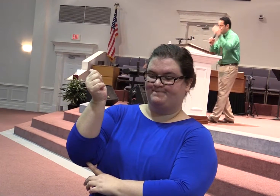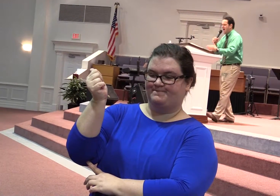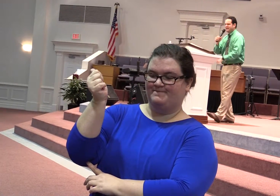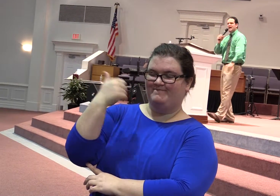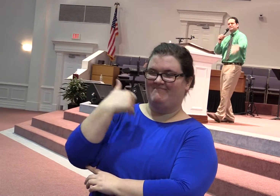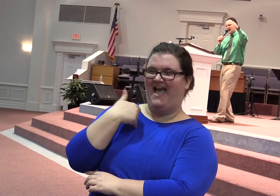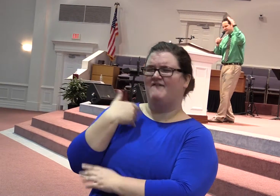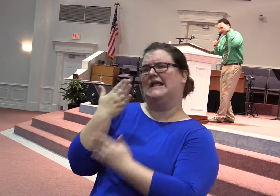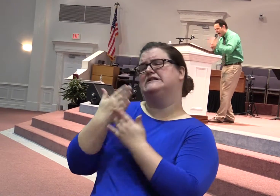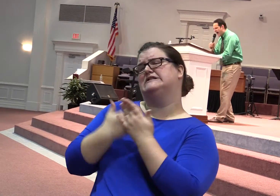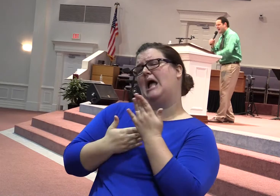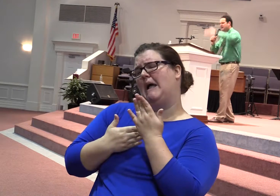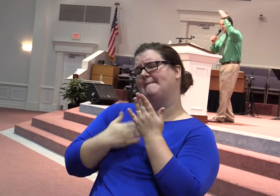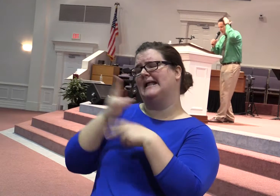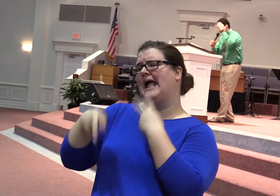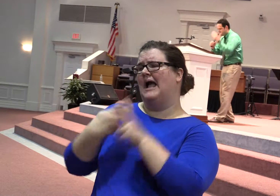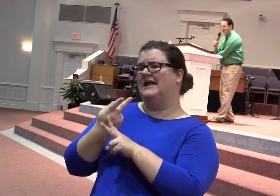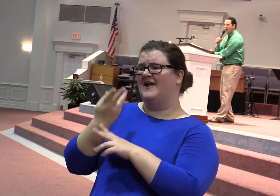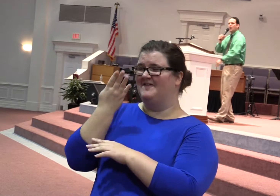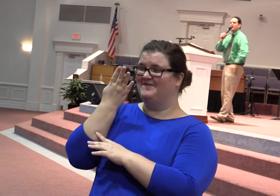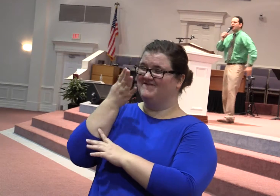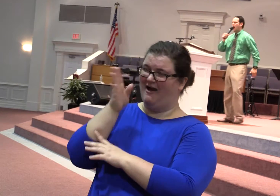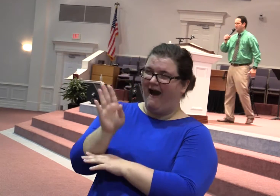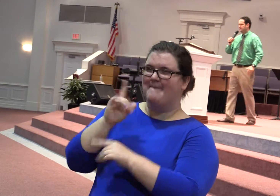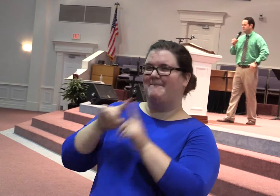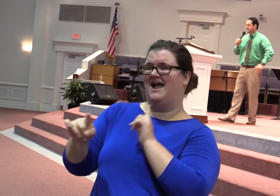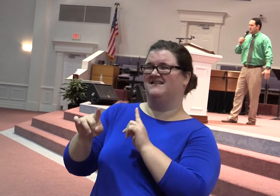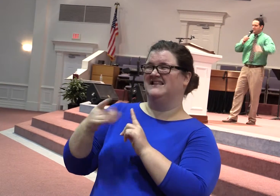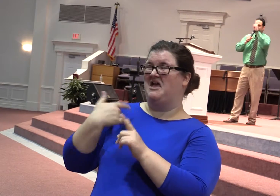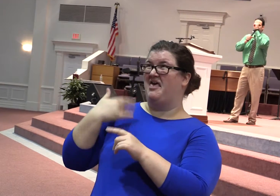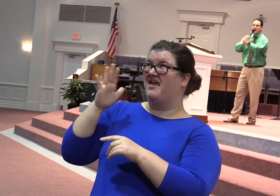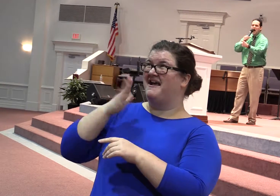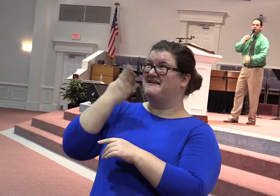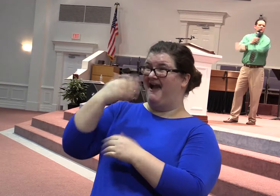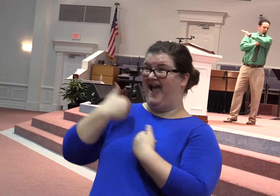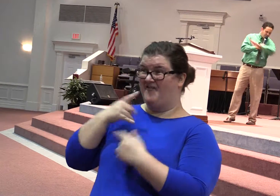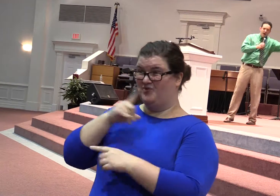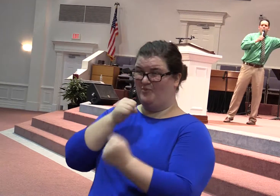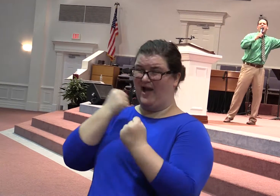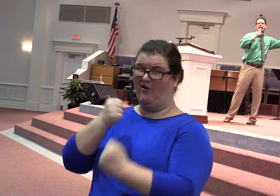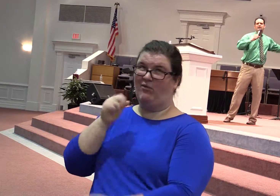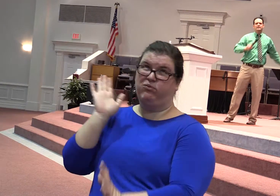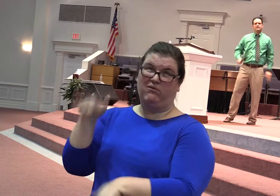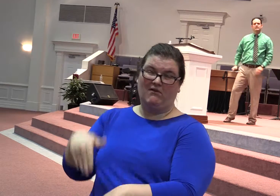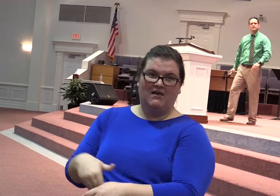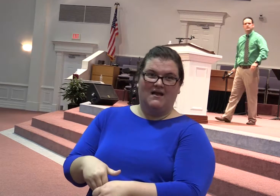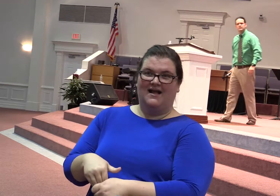of godliness, but denying the power thereof. From such, turn away.